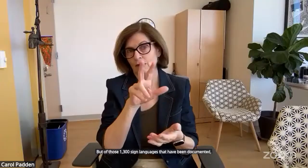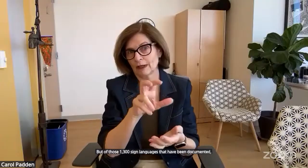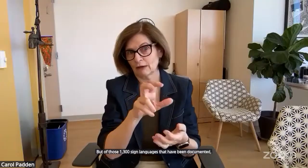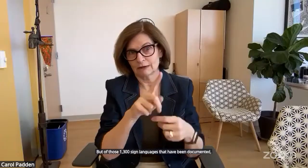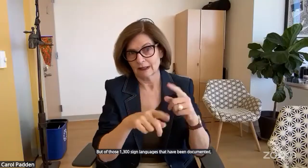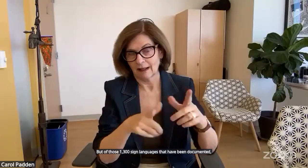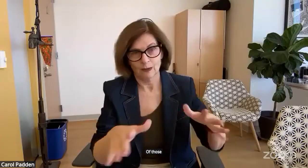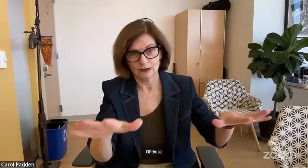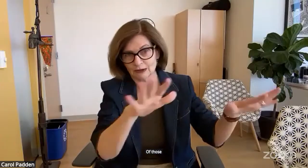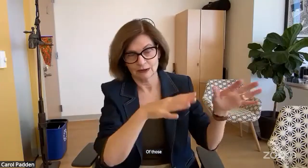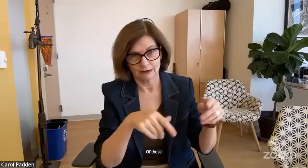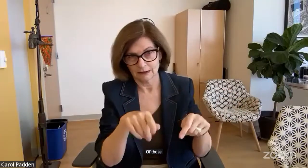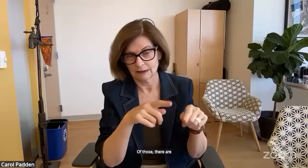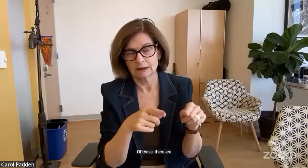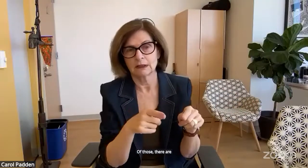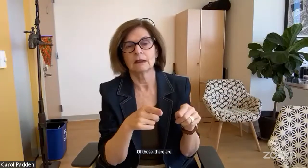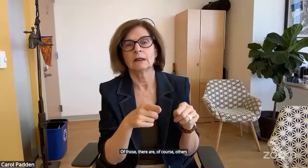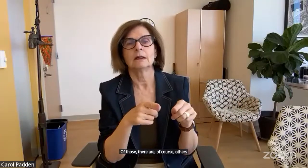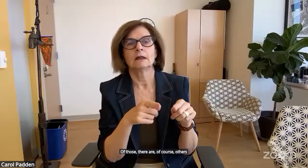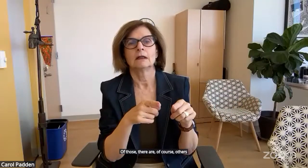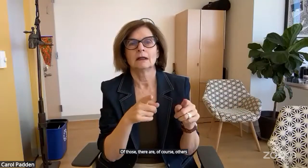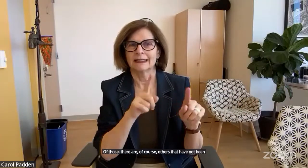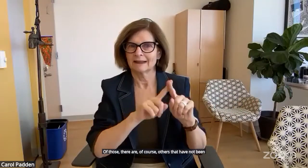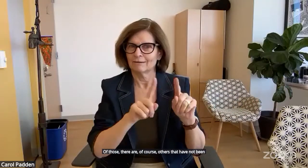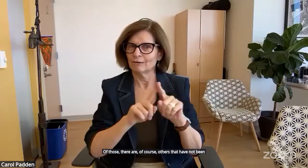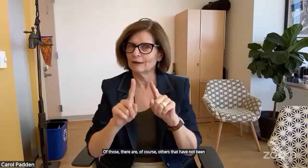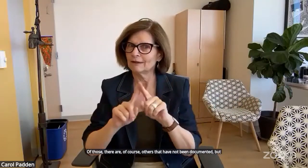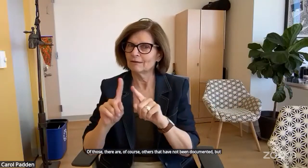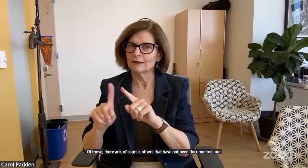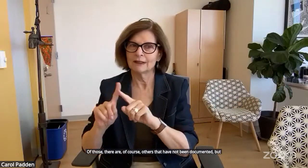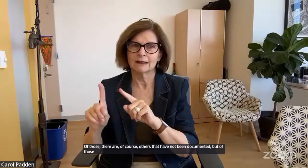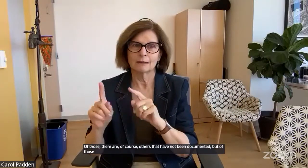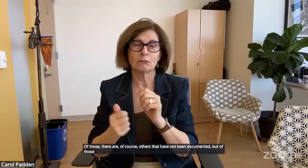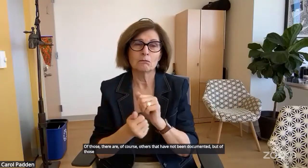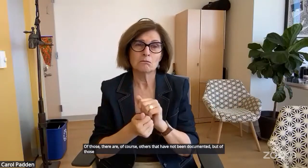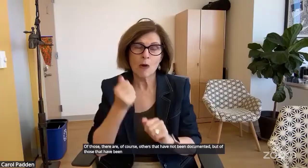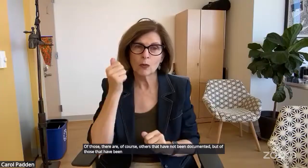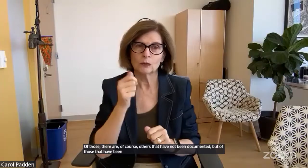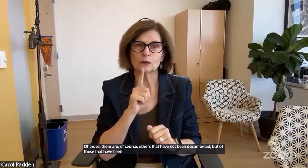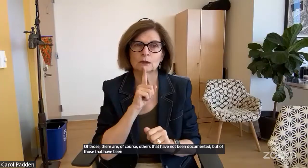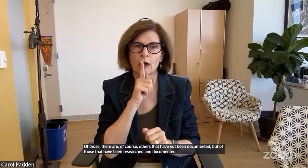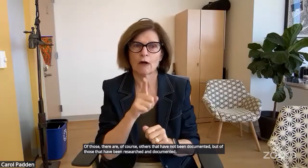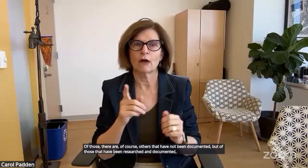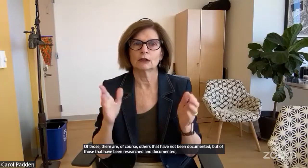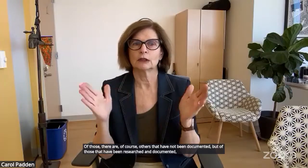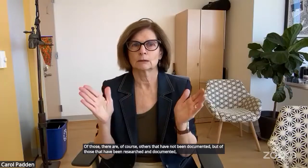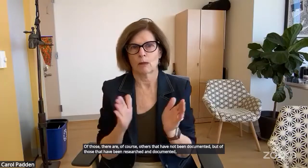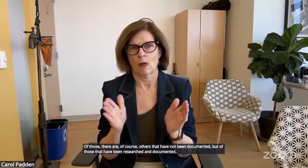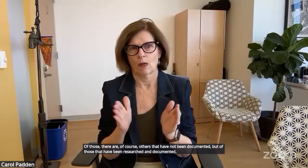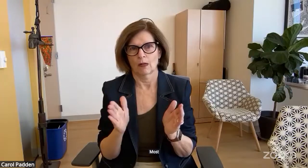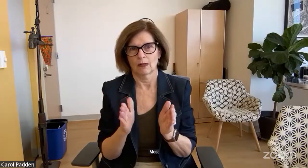of those, there are, of course, others that have not been documented, but of those that have been researched and documented, most